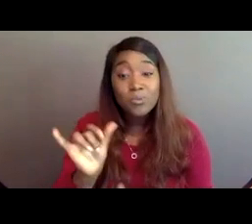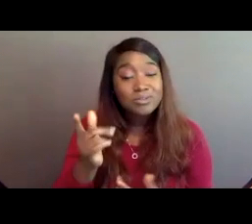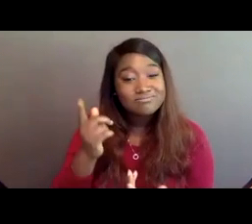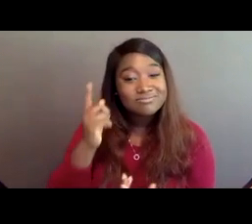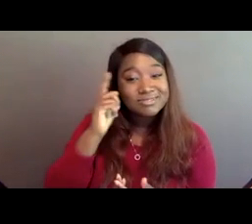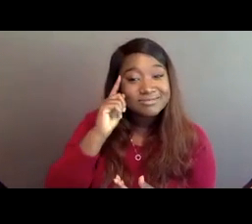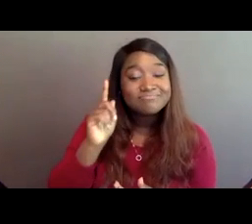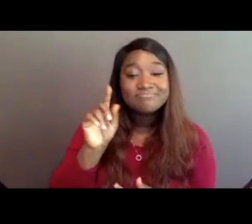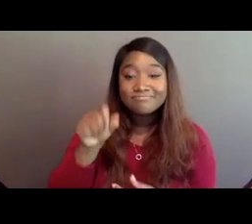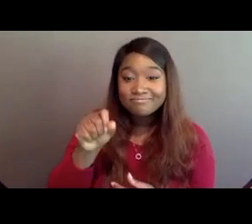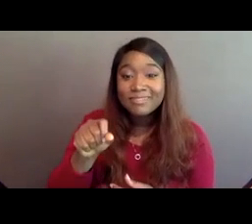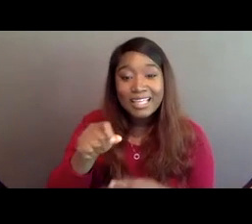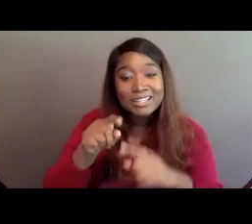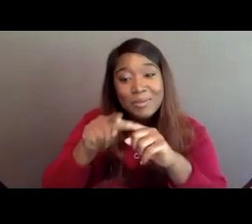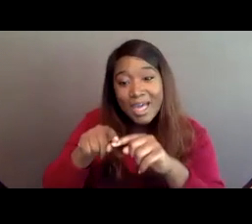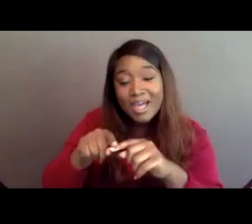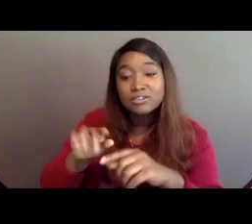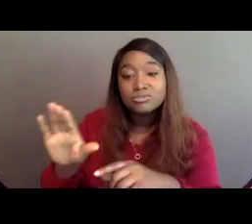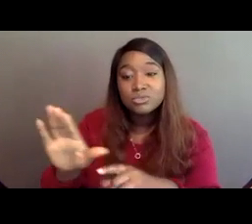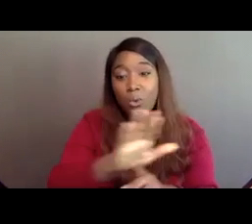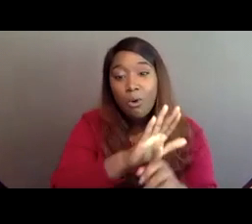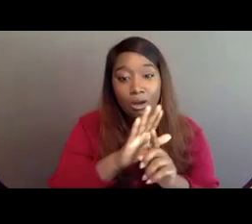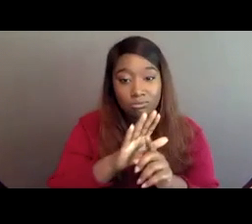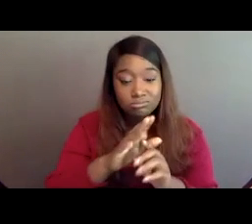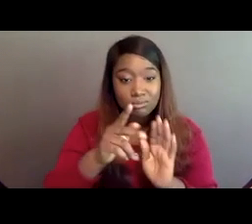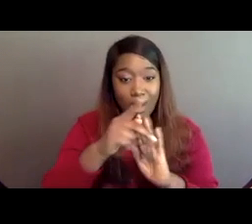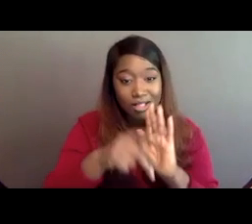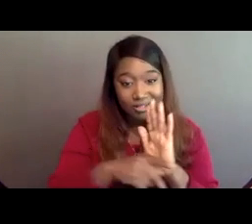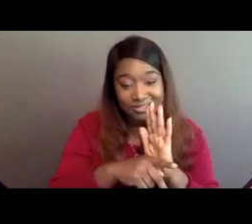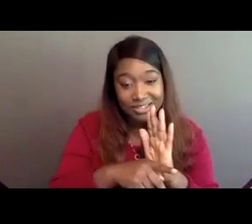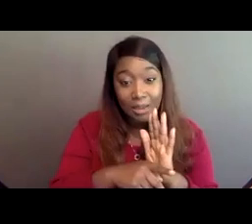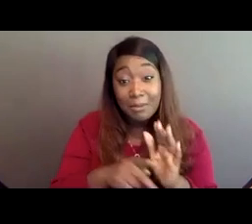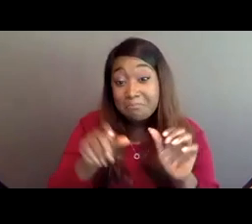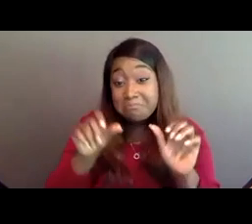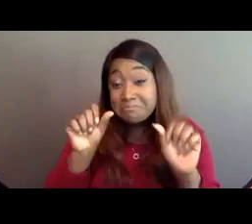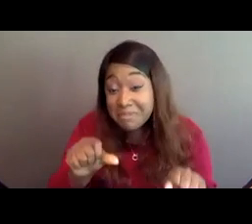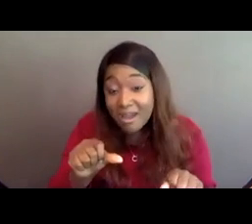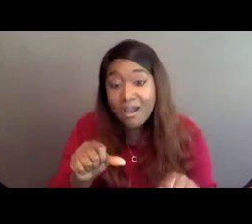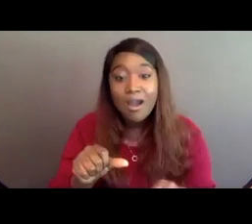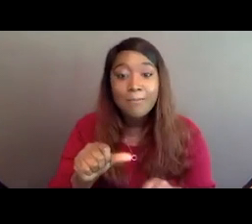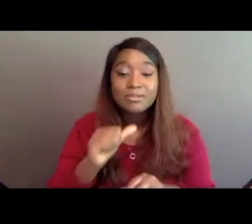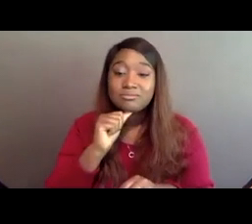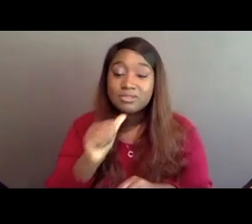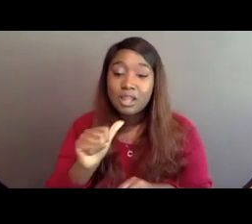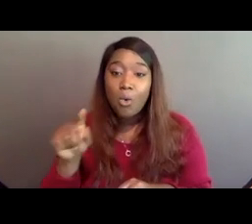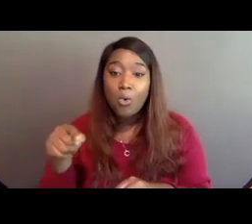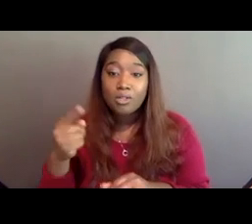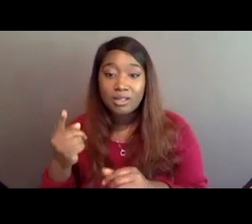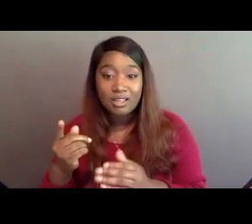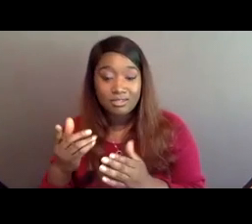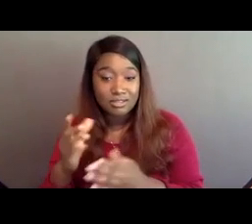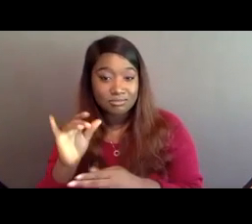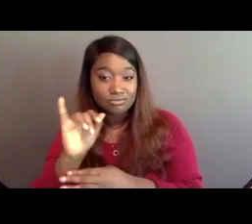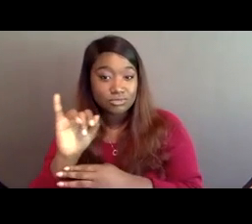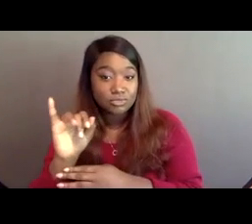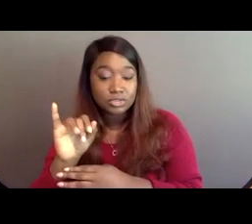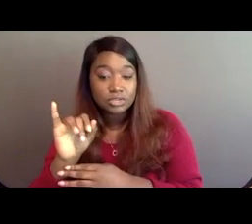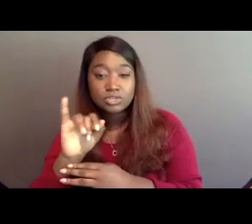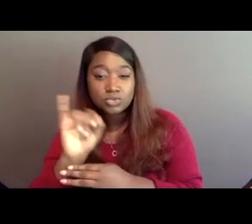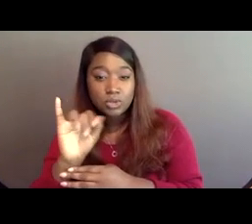the policy, actually, not just on the insurer, like the name of the insurer, but actually on the